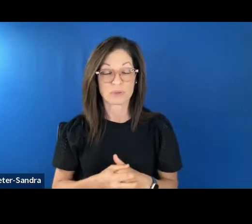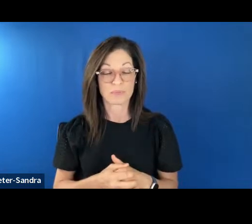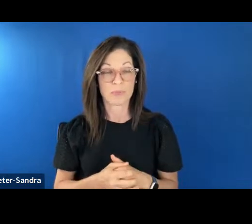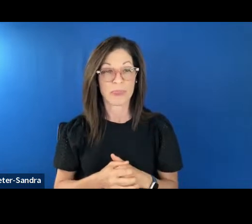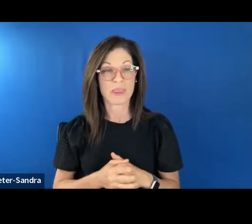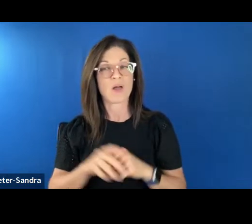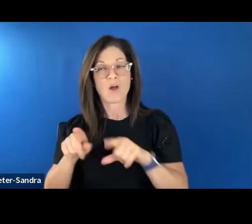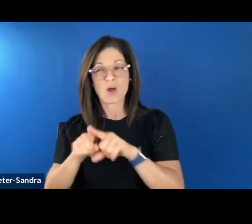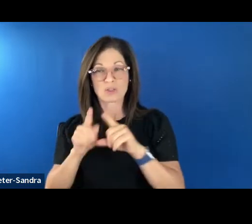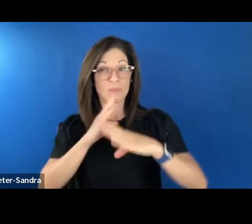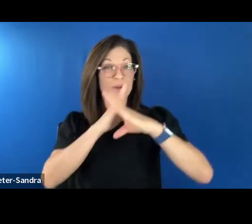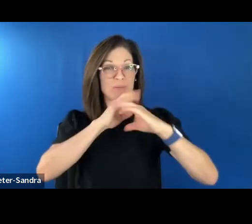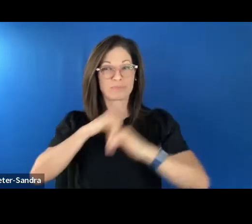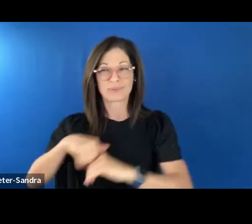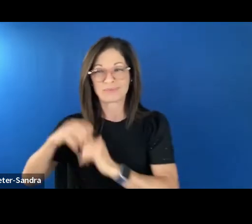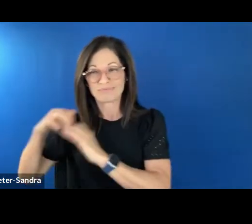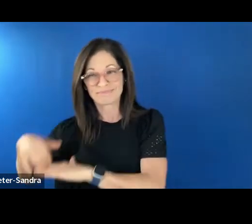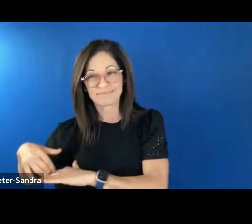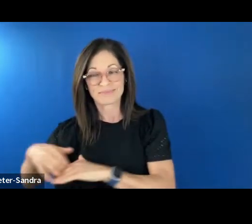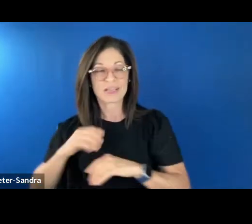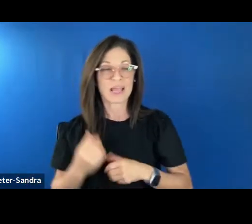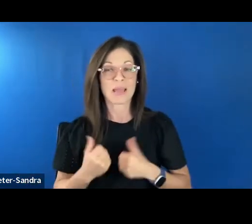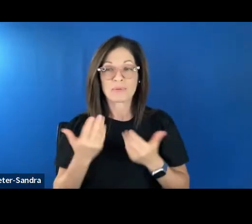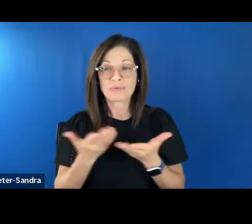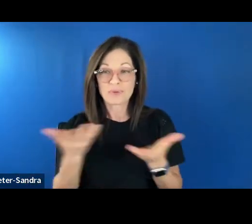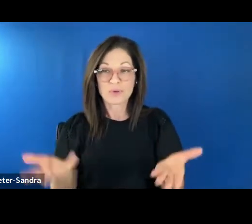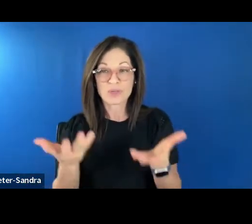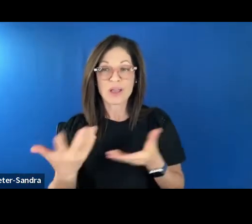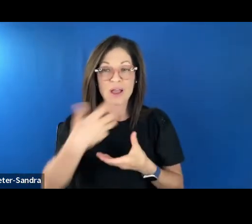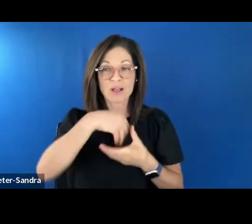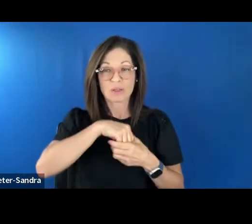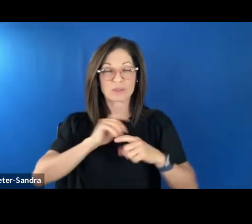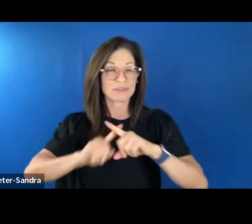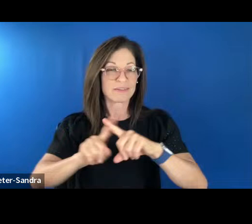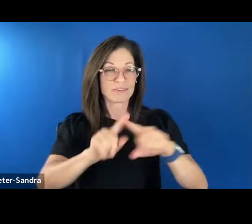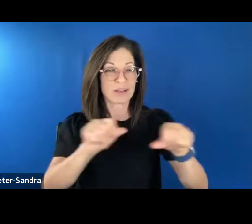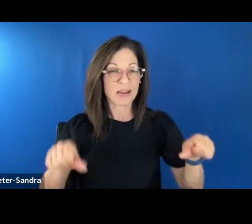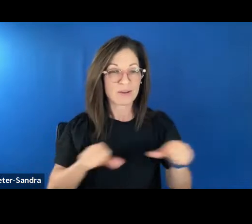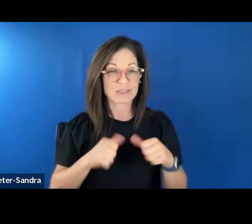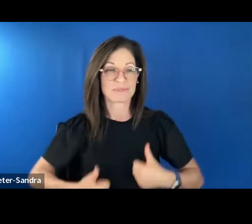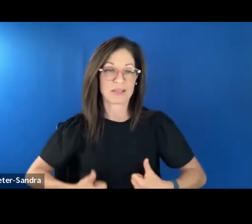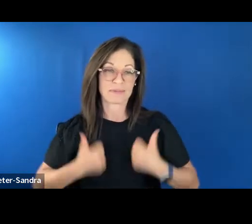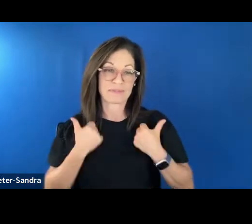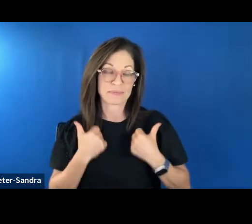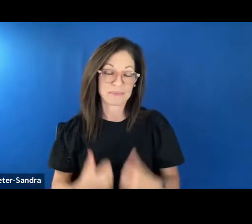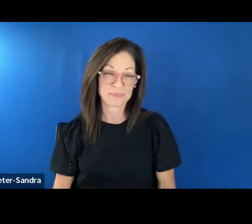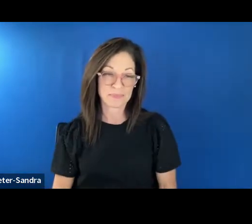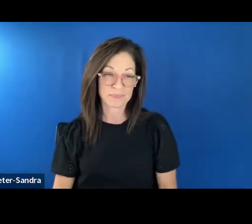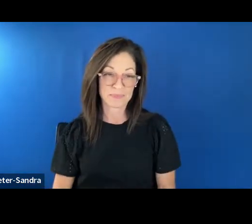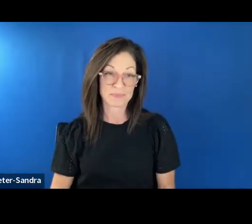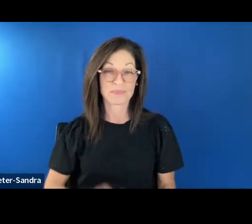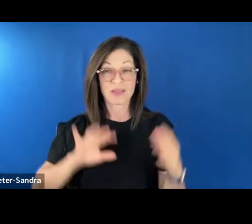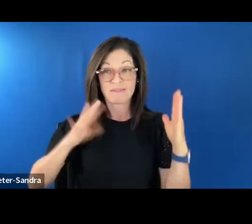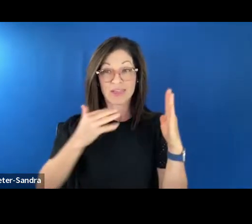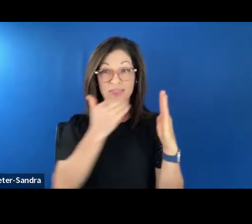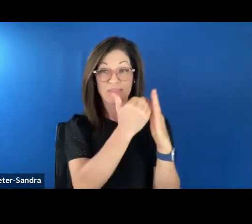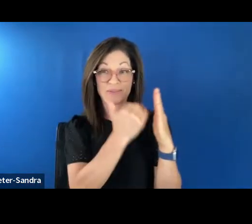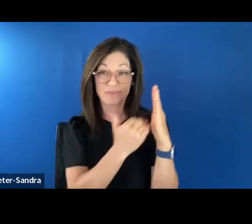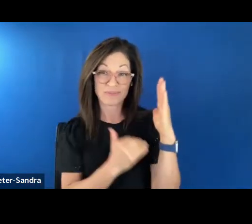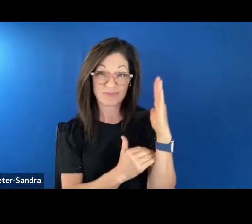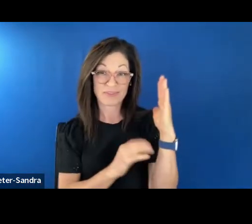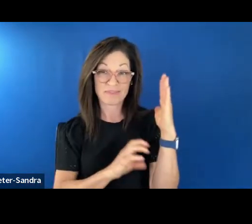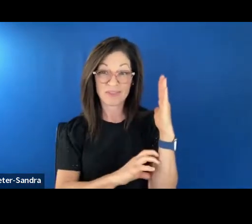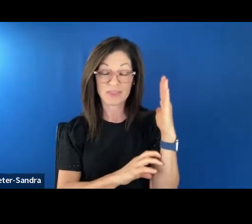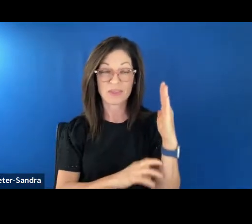down barriers and promoting inclusion in various aspects of life. And the fifth bullet point is